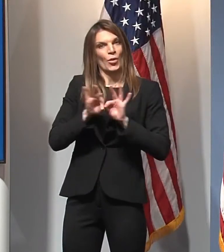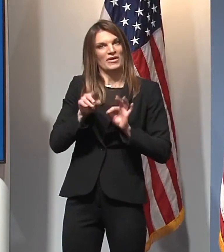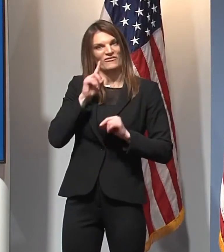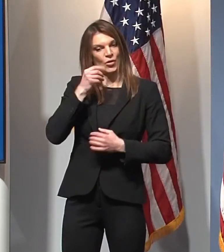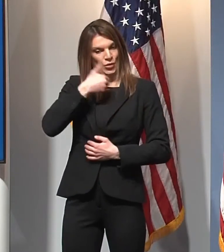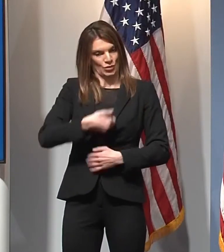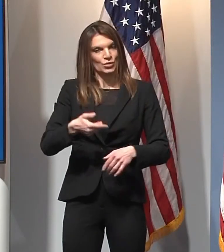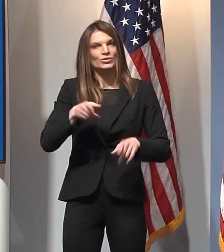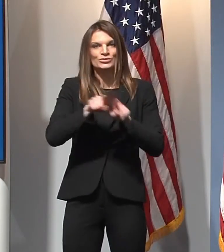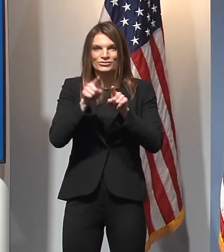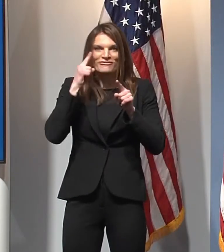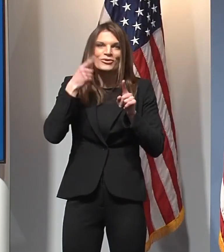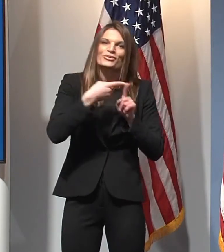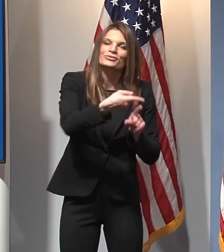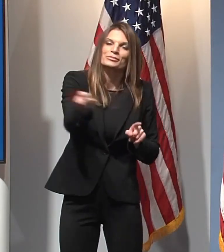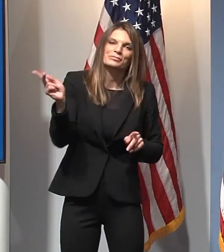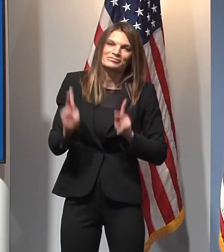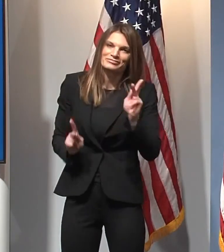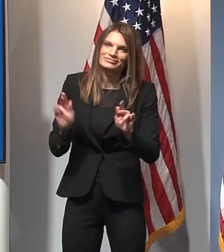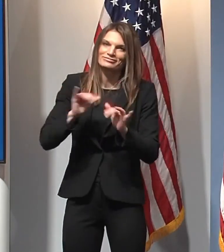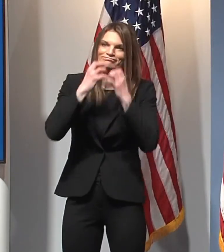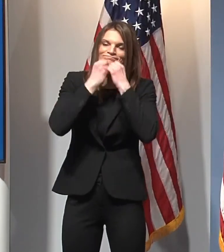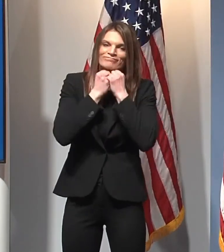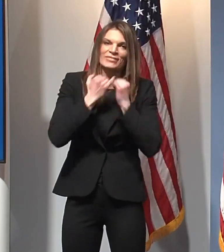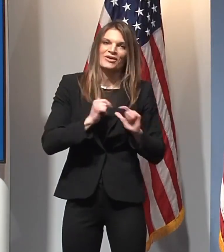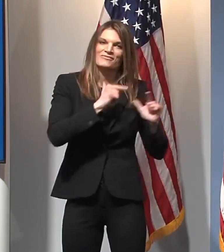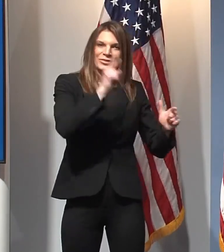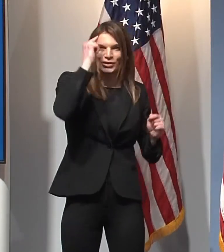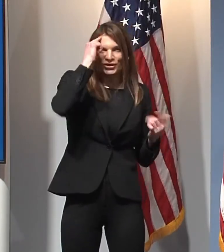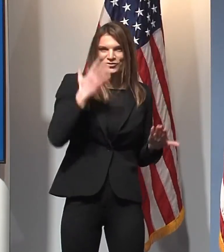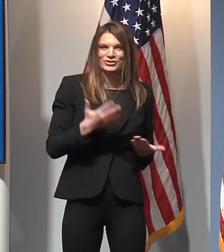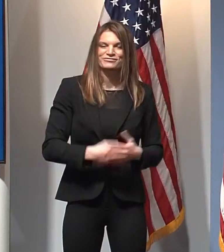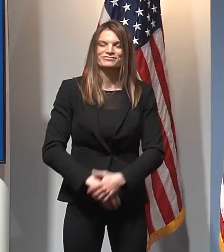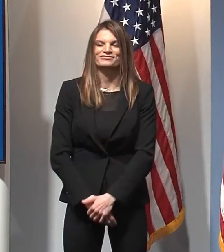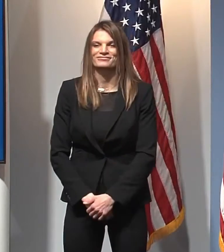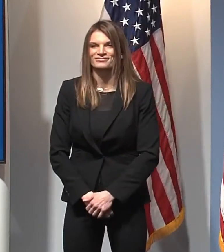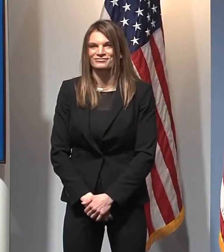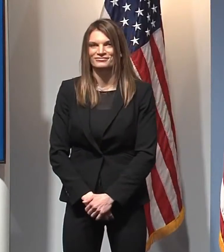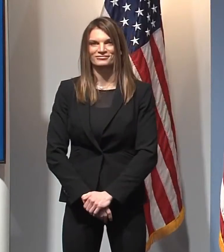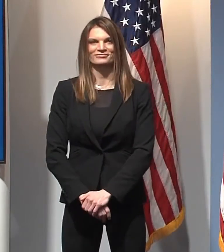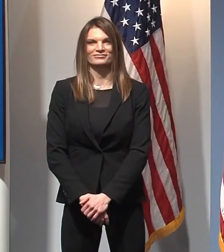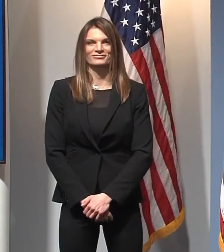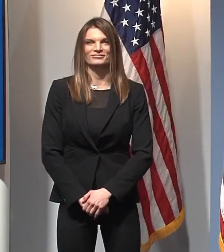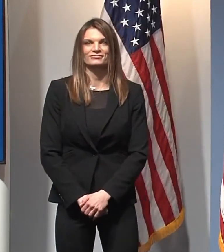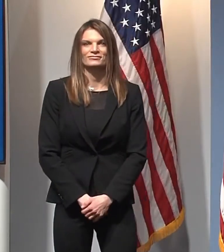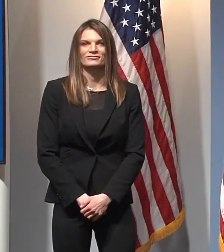family and your community. And with that, I'll turn it back over to Governor Whitmer.